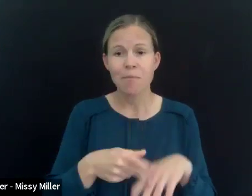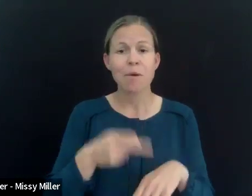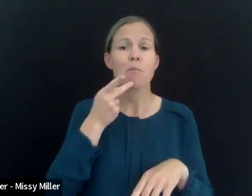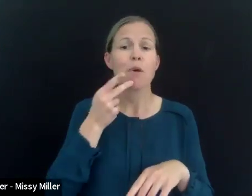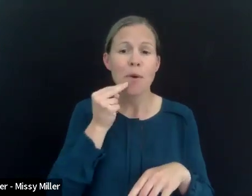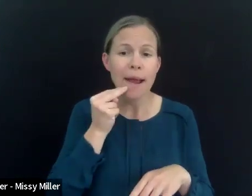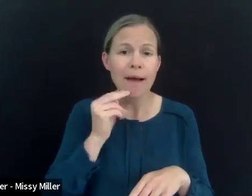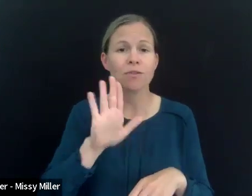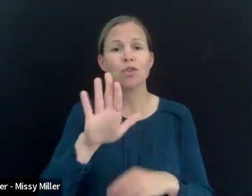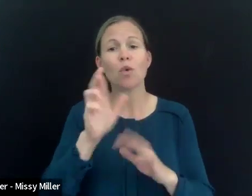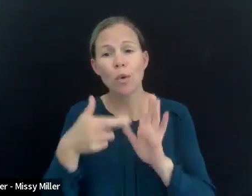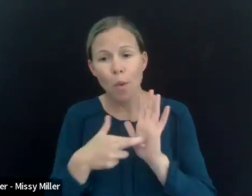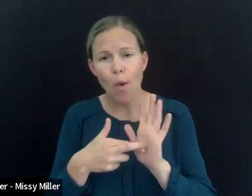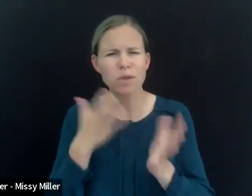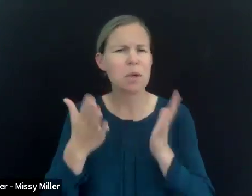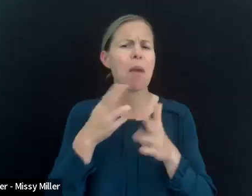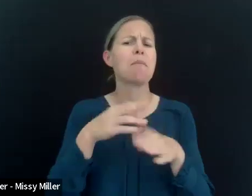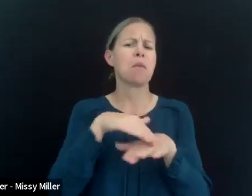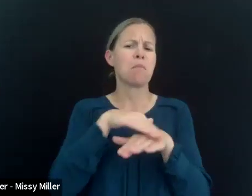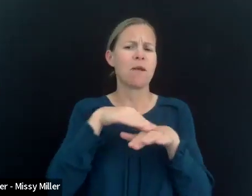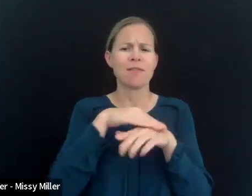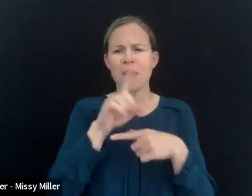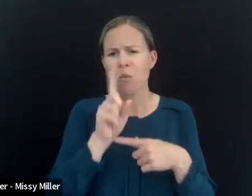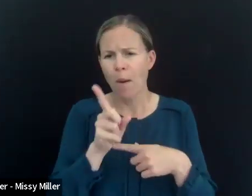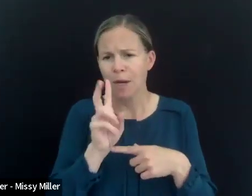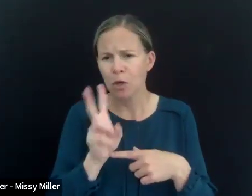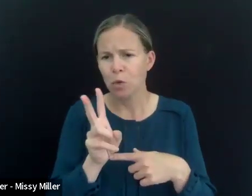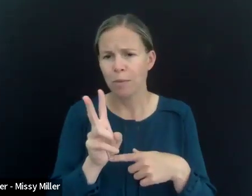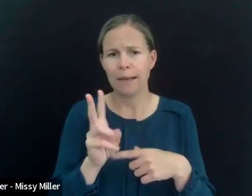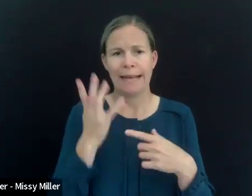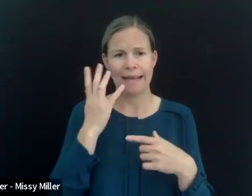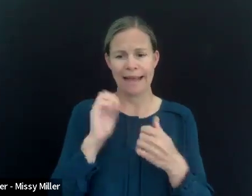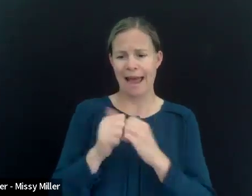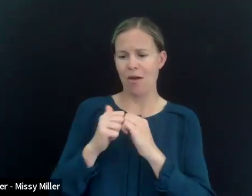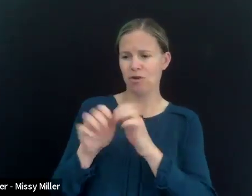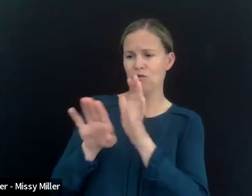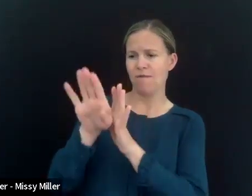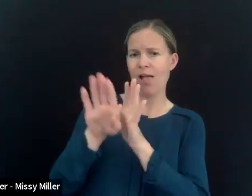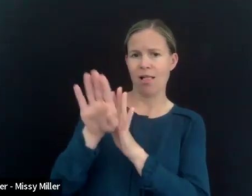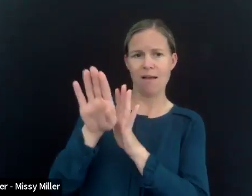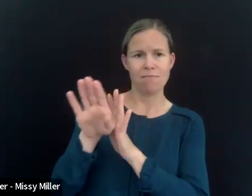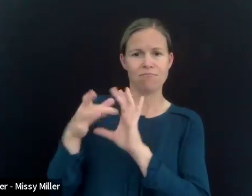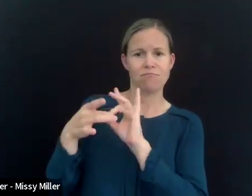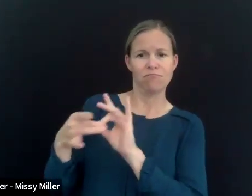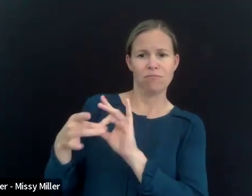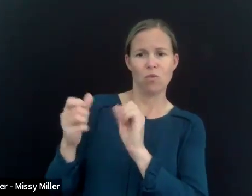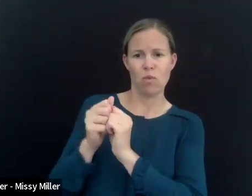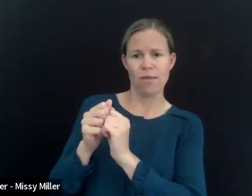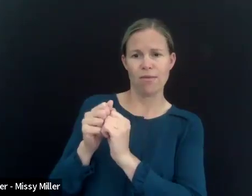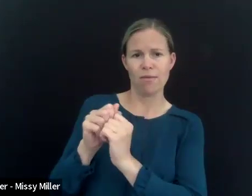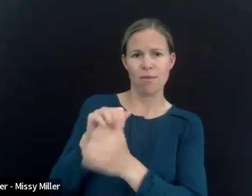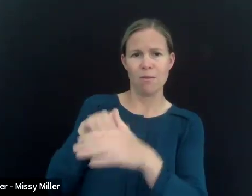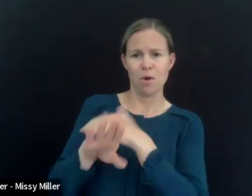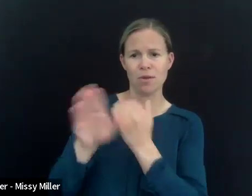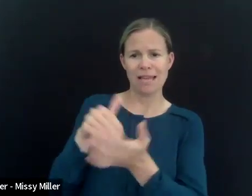about 1 to 2 minutes each. What has been your entry point in building access to birth centers and midwifery care for Black, Indigenous,